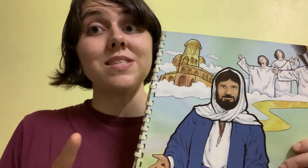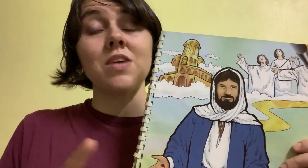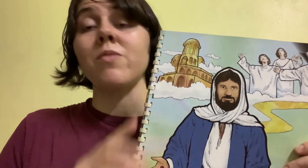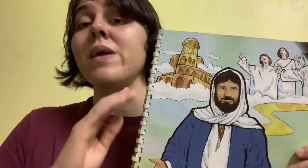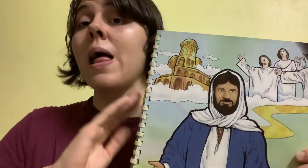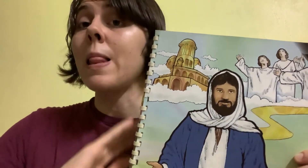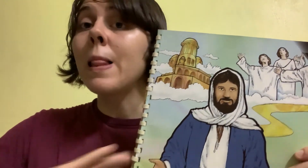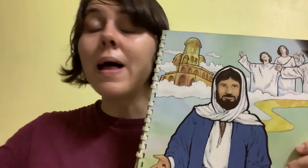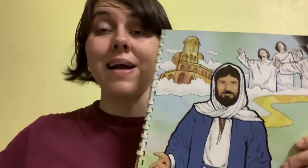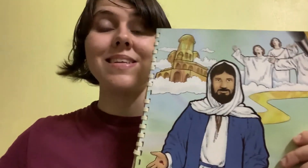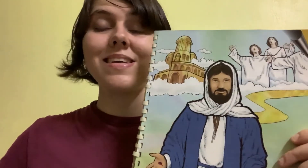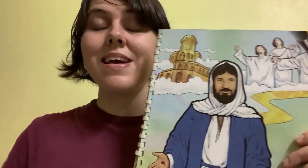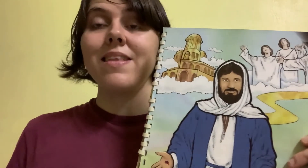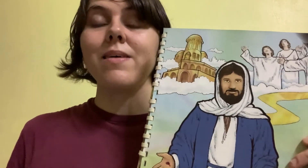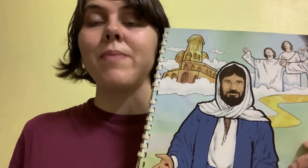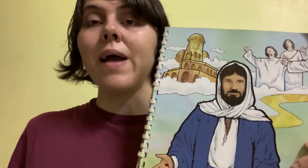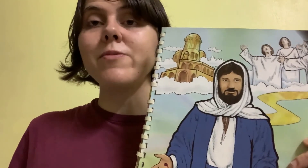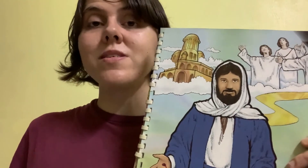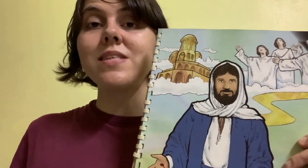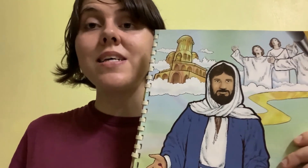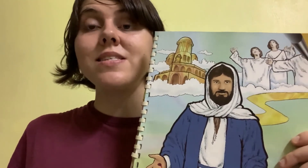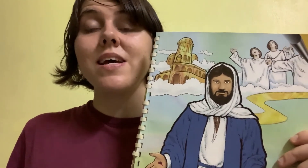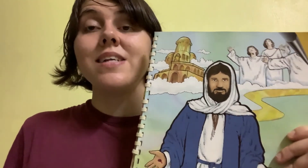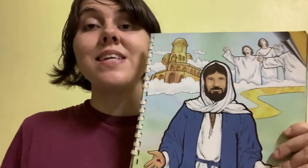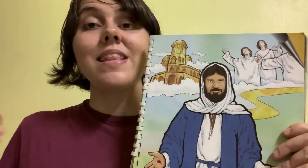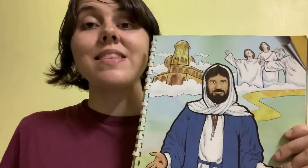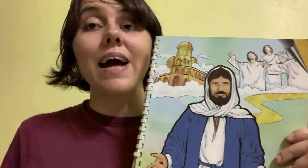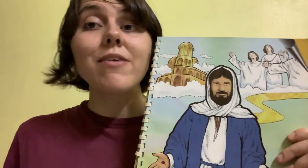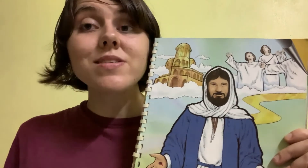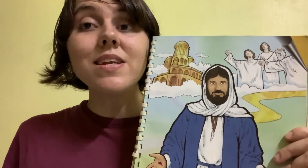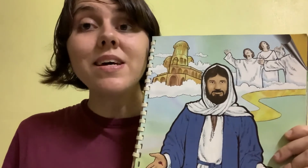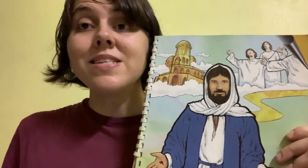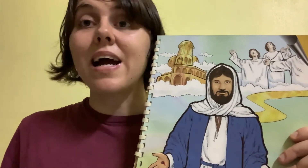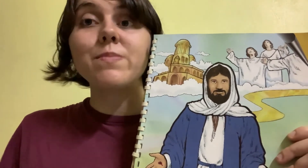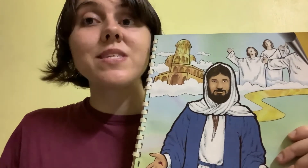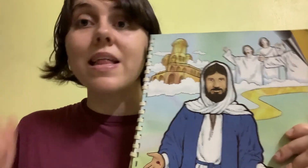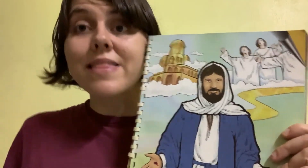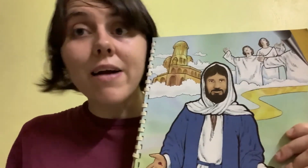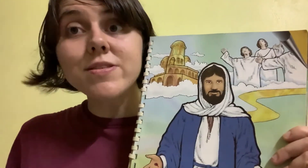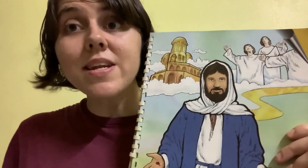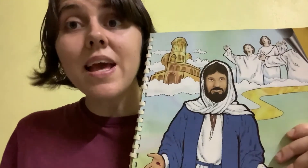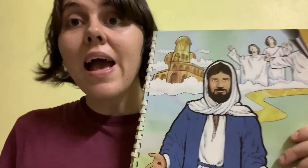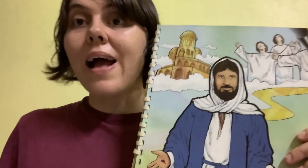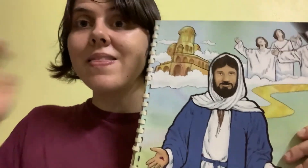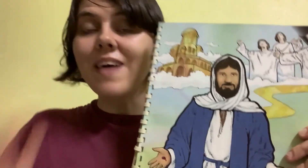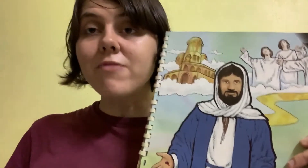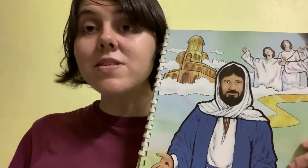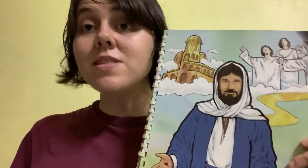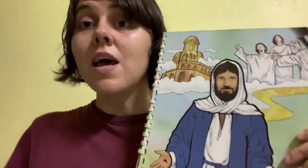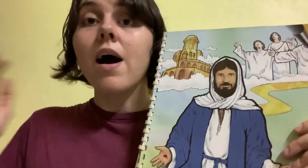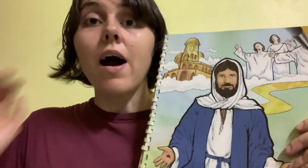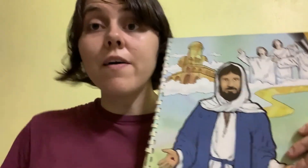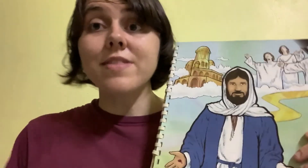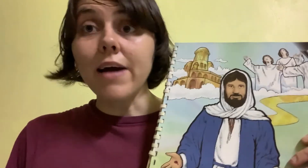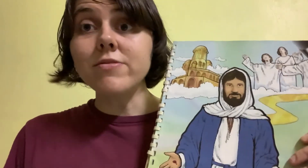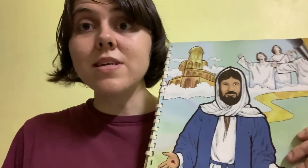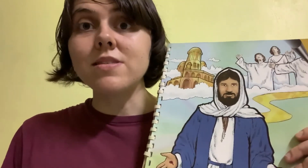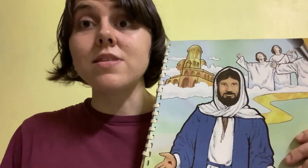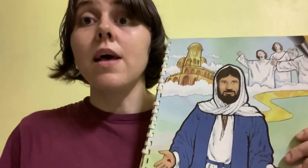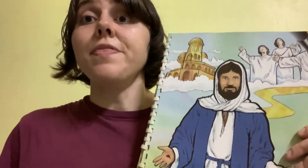There will be a lot. The Bible says 10,000 times 10,000 and thousands on thousands.